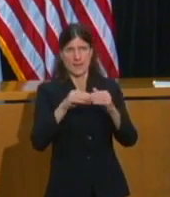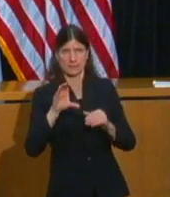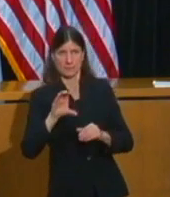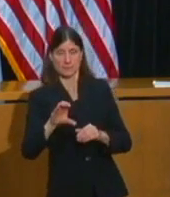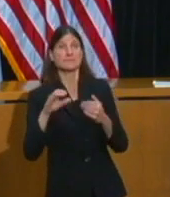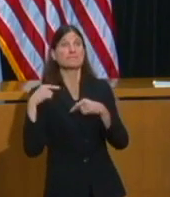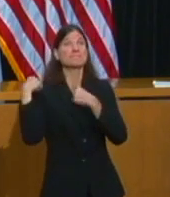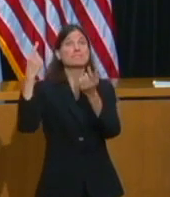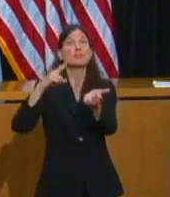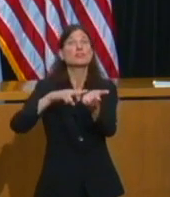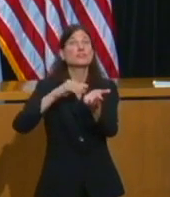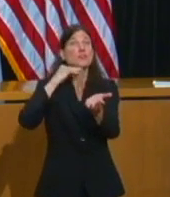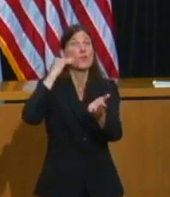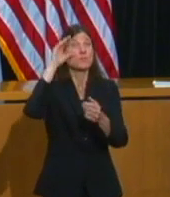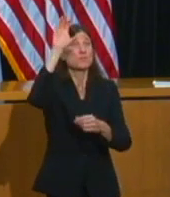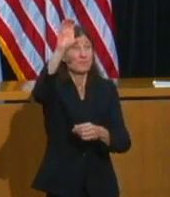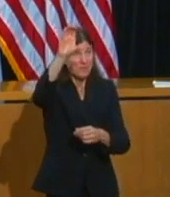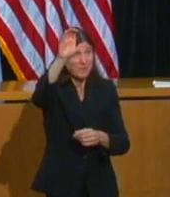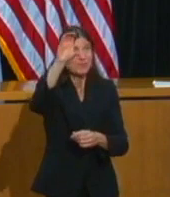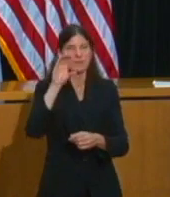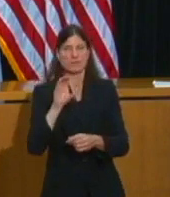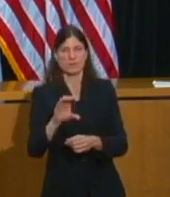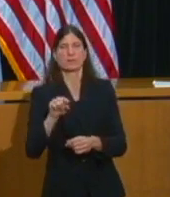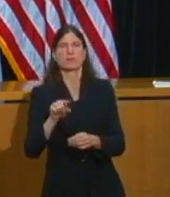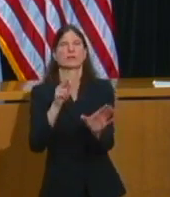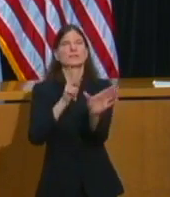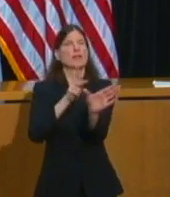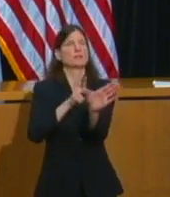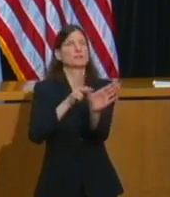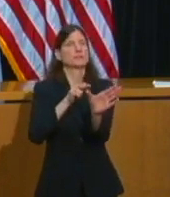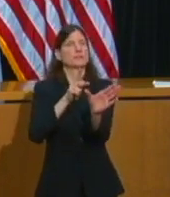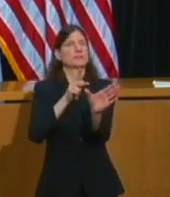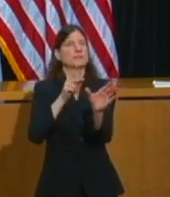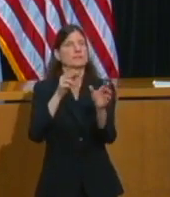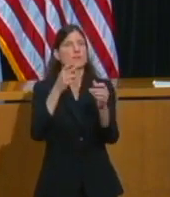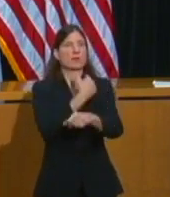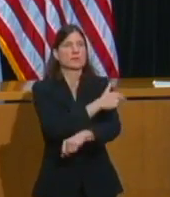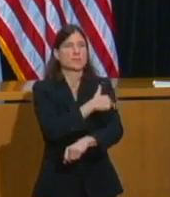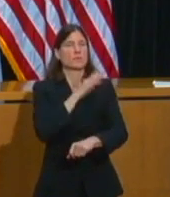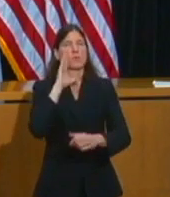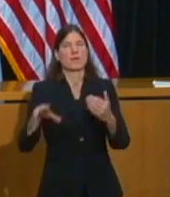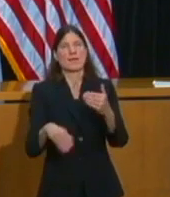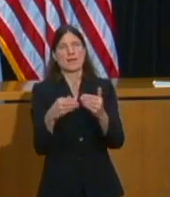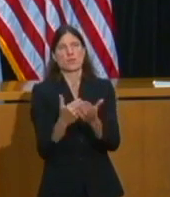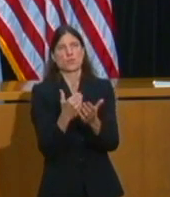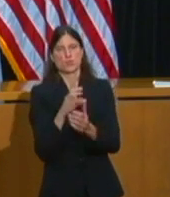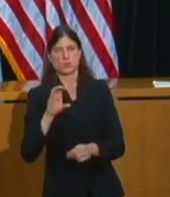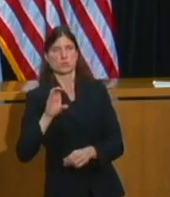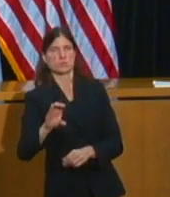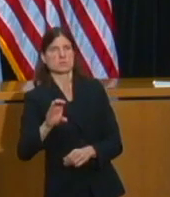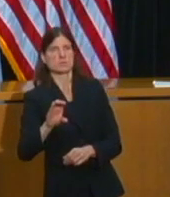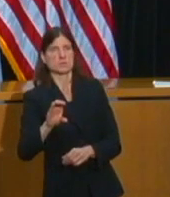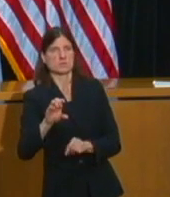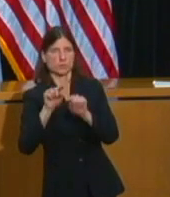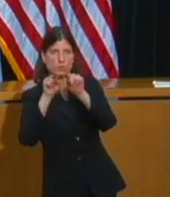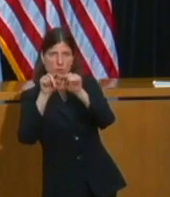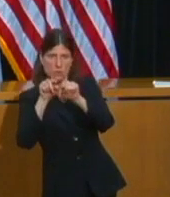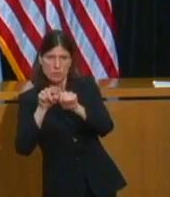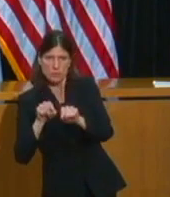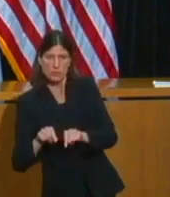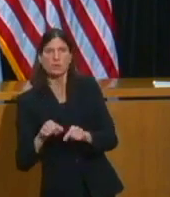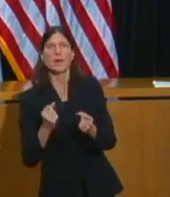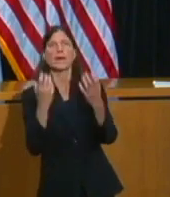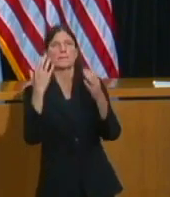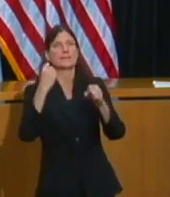audit surveys, specifically the results of the second round of nursing facility audits. As you